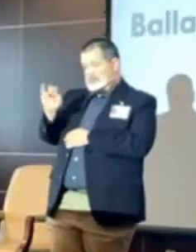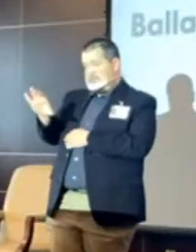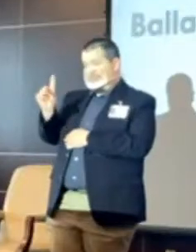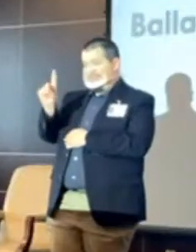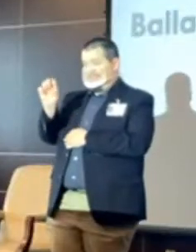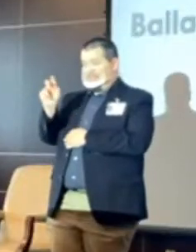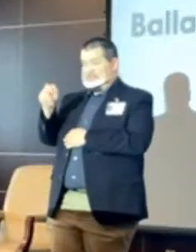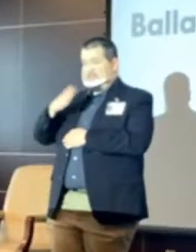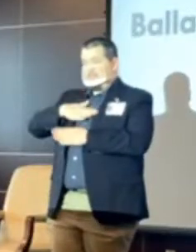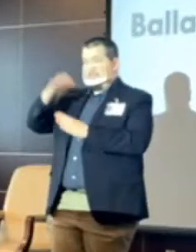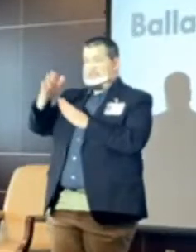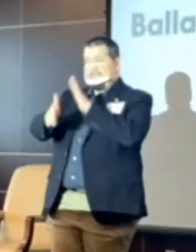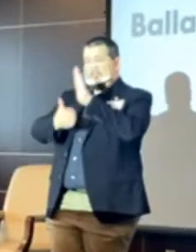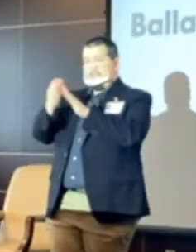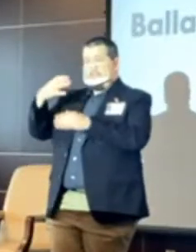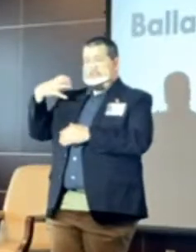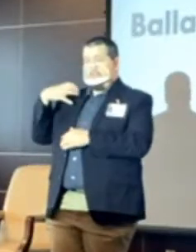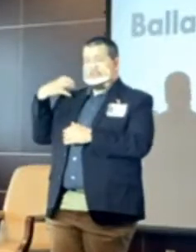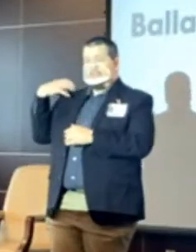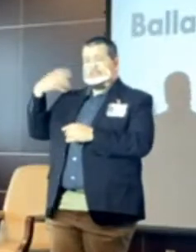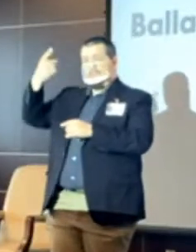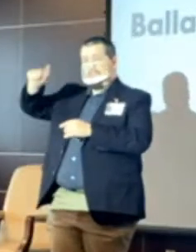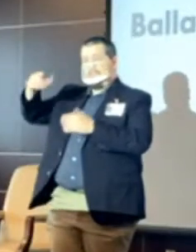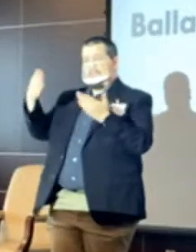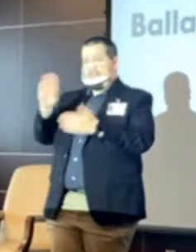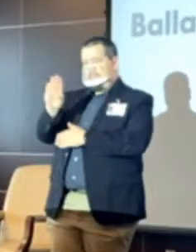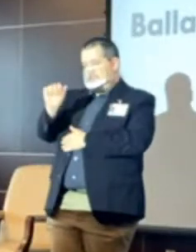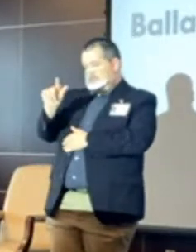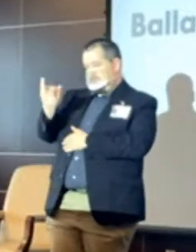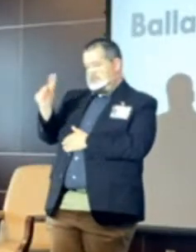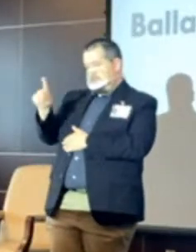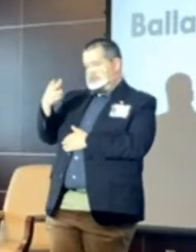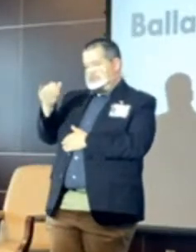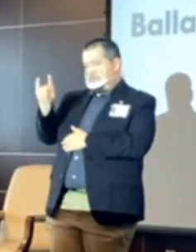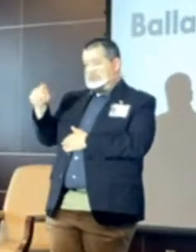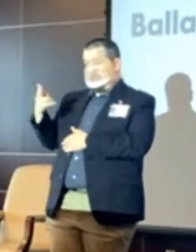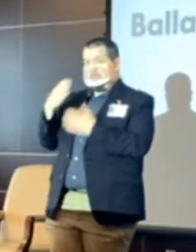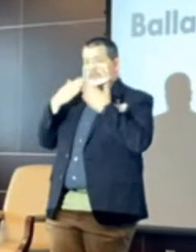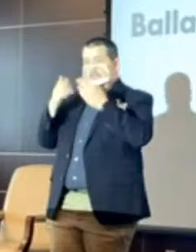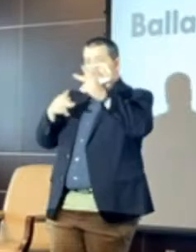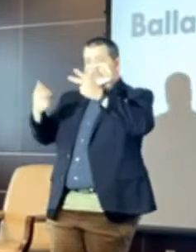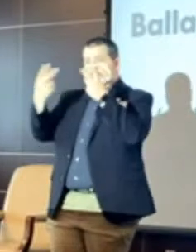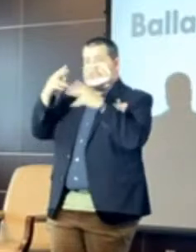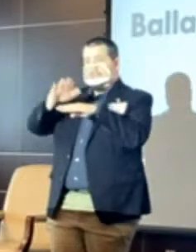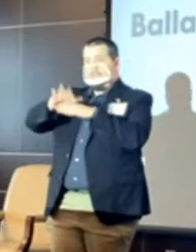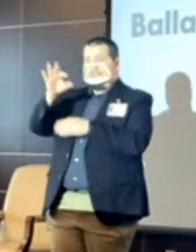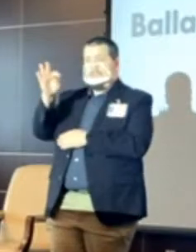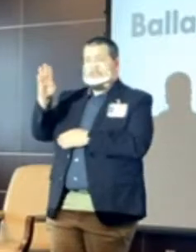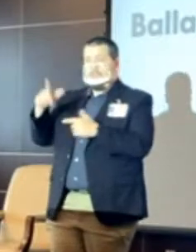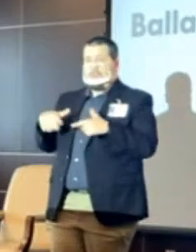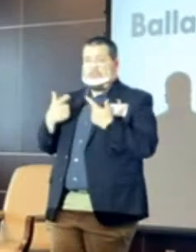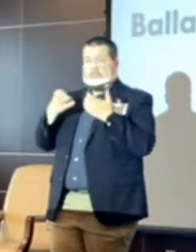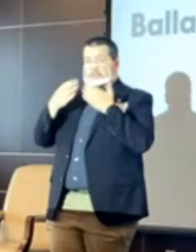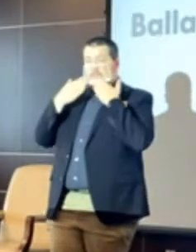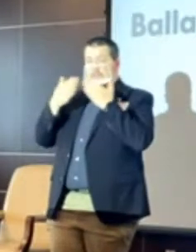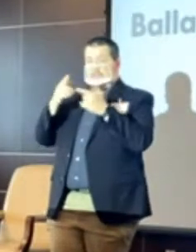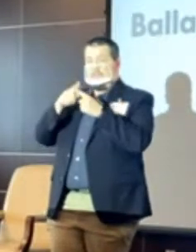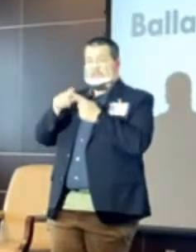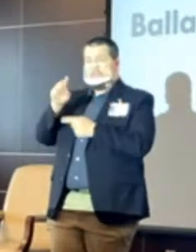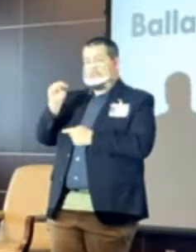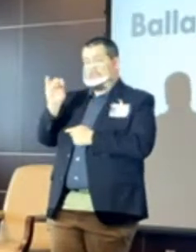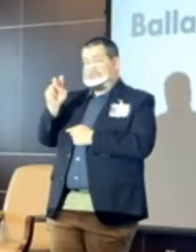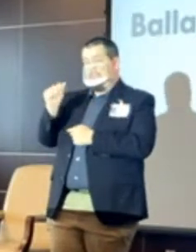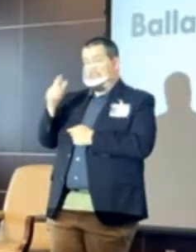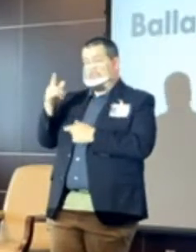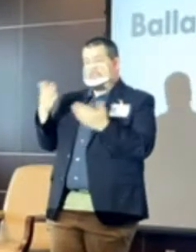Ballad Health. I want to thank you all for tuning in today. Thank you for those on Facebook Live, and I want to say thank you to the media for being with